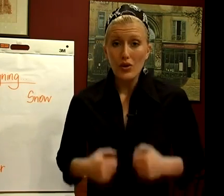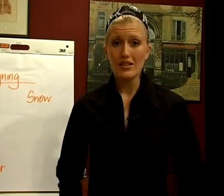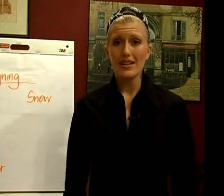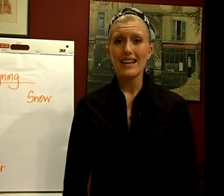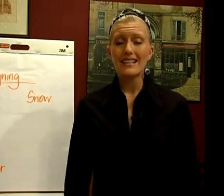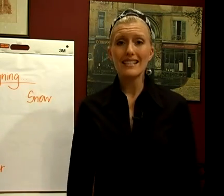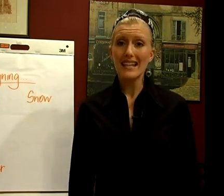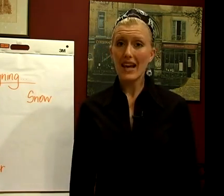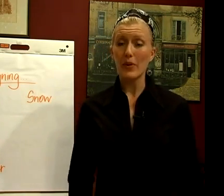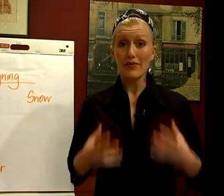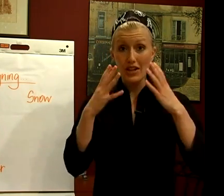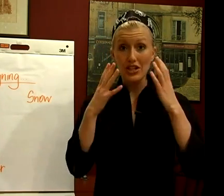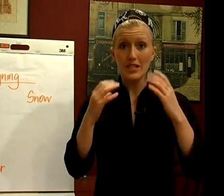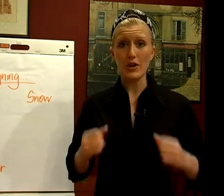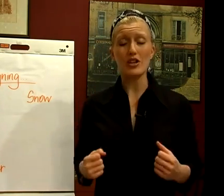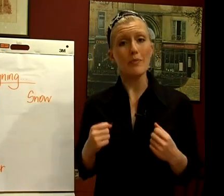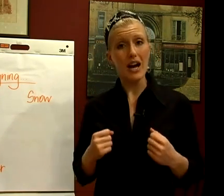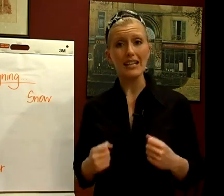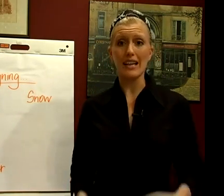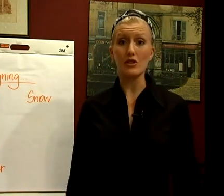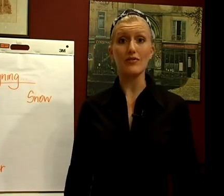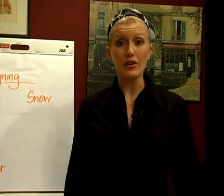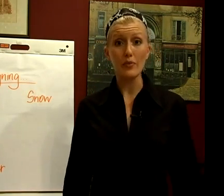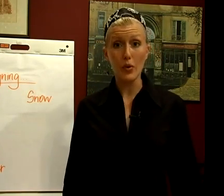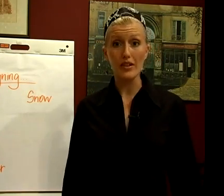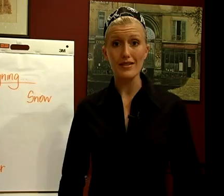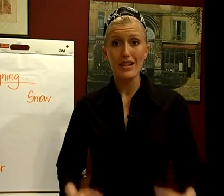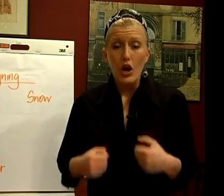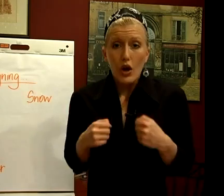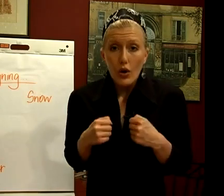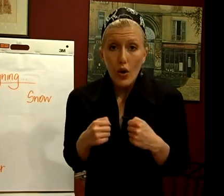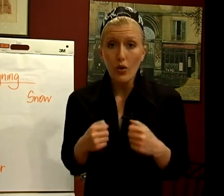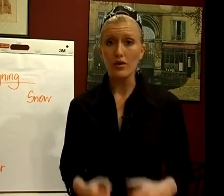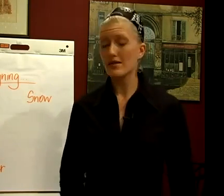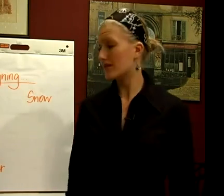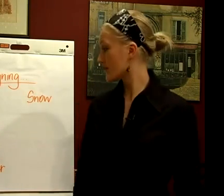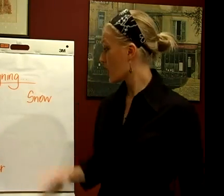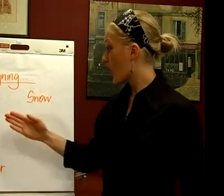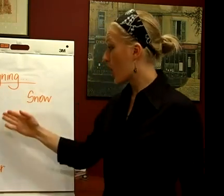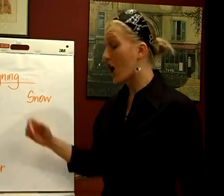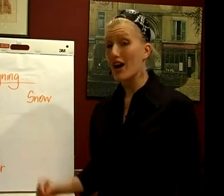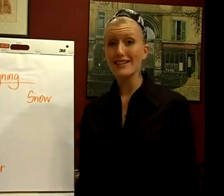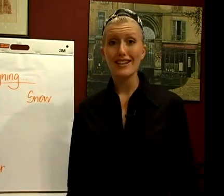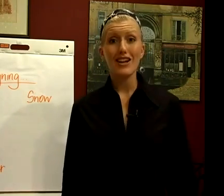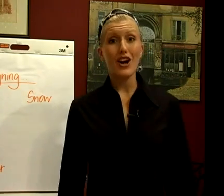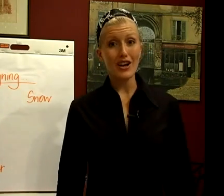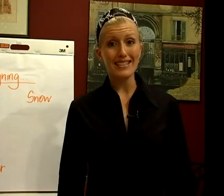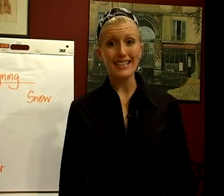cold. This is again where facial expression and body language is very important. Cold. Hot. Hot is a little